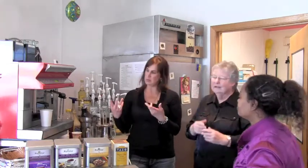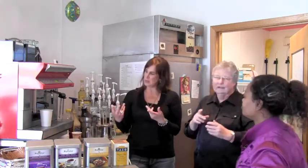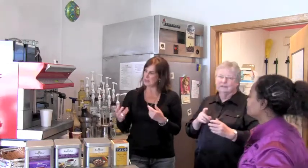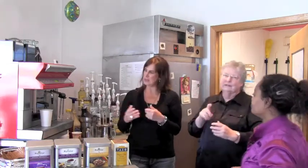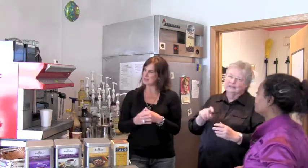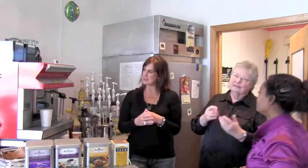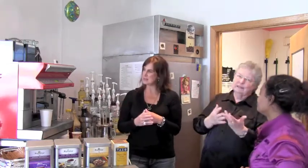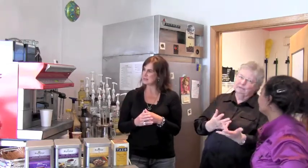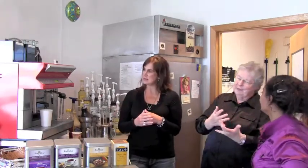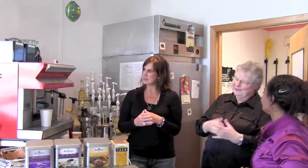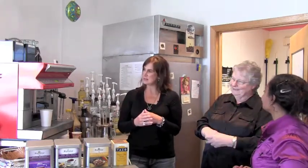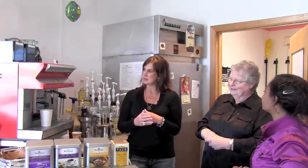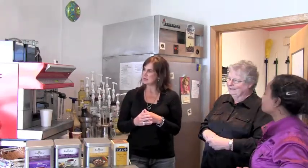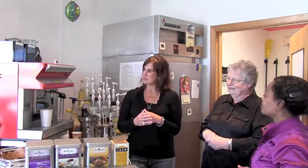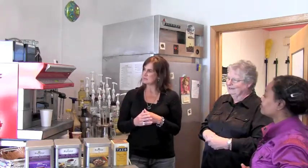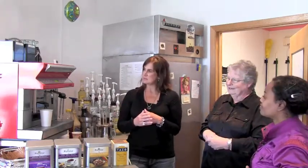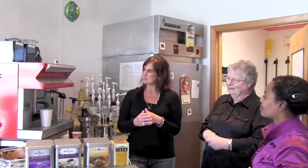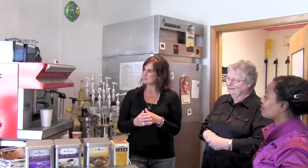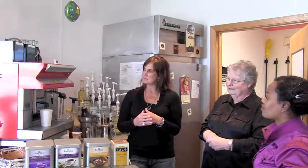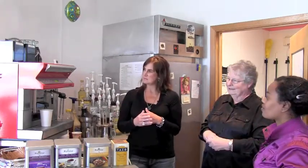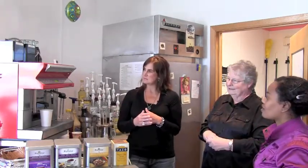wait and wait.